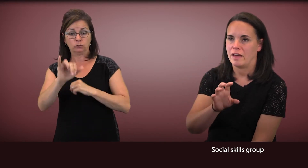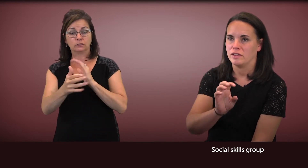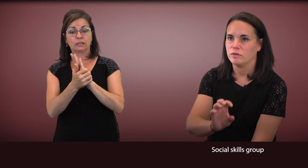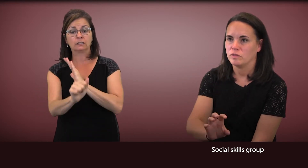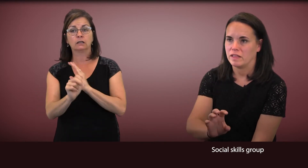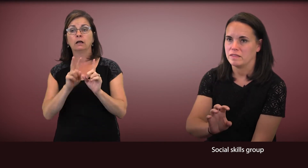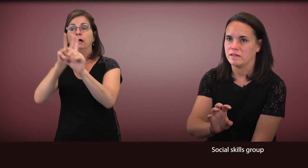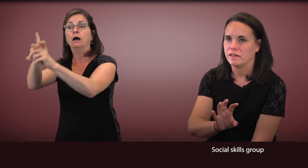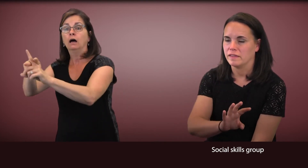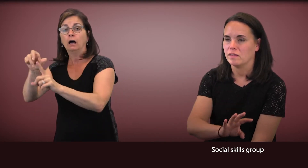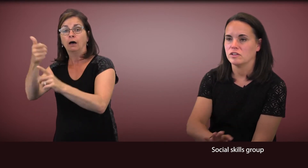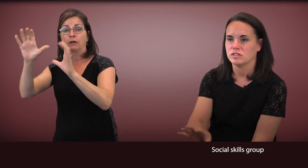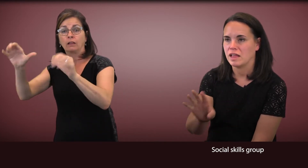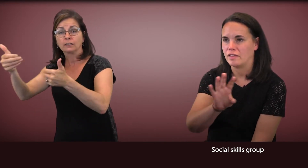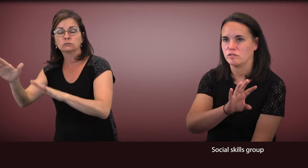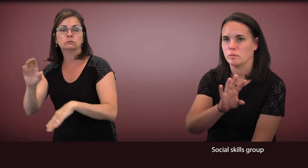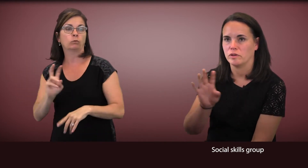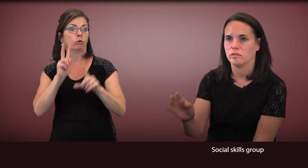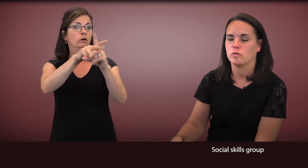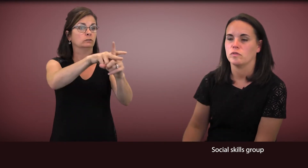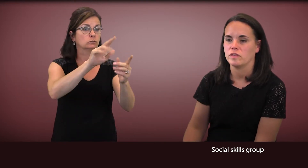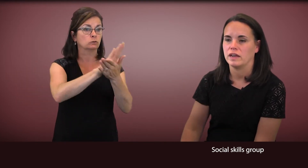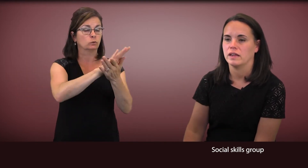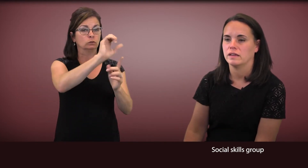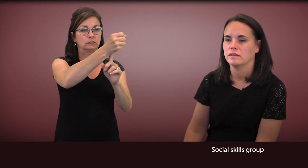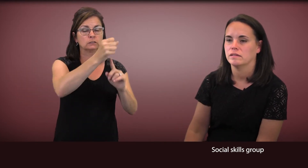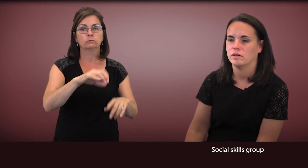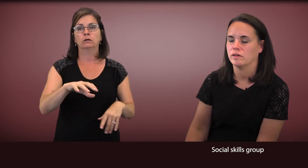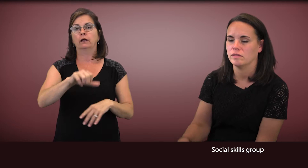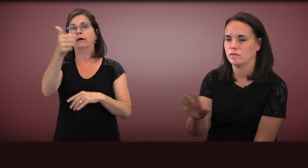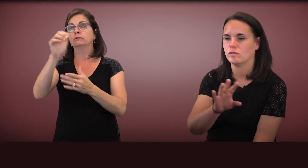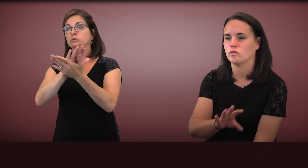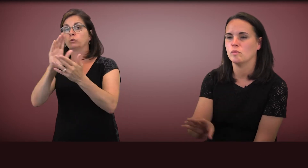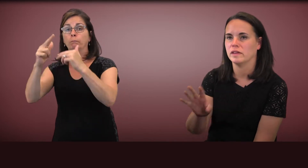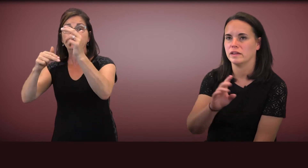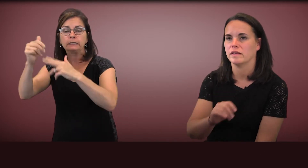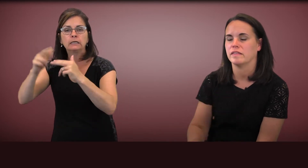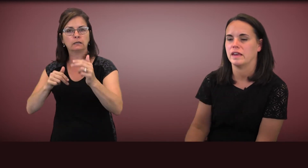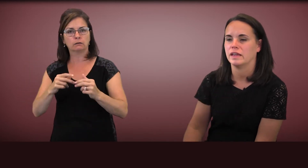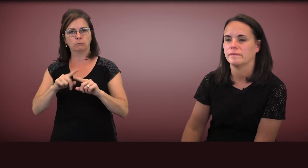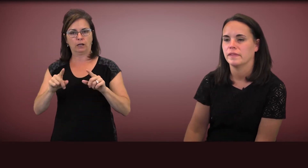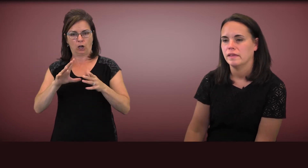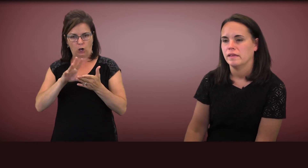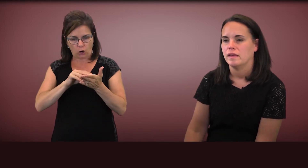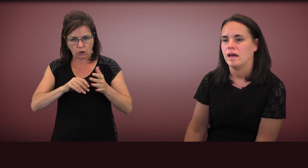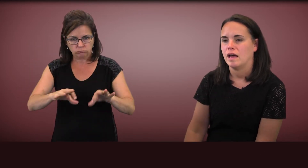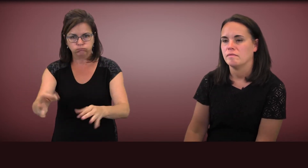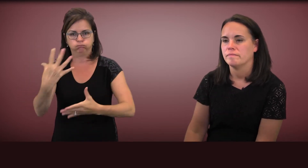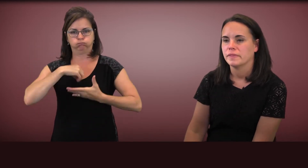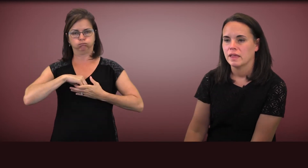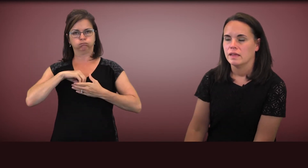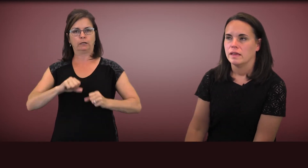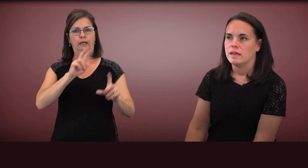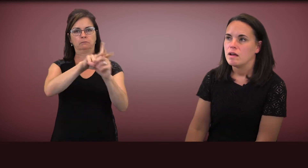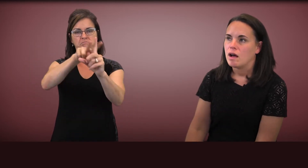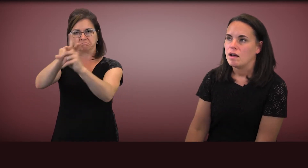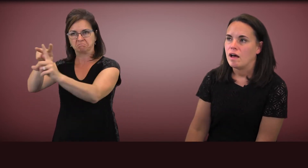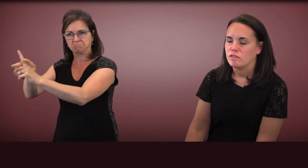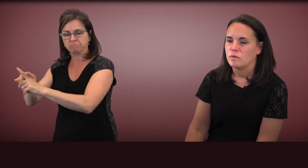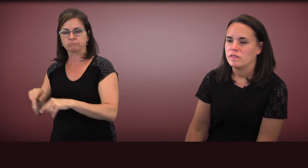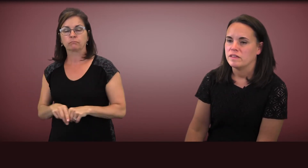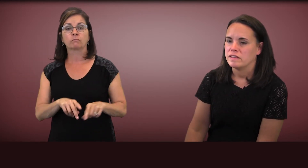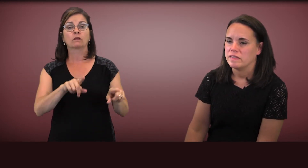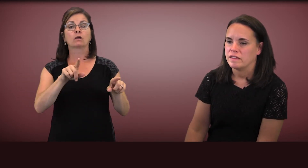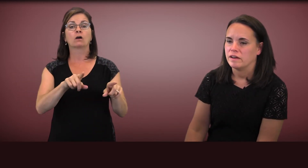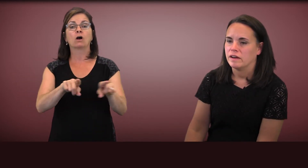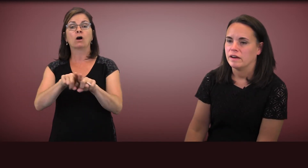teaches them how to use that skill in the larger classroom or a school setting or a school building setting. It